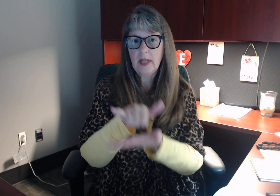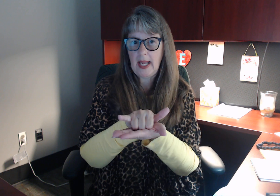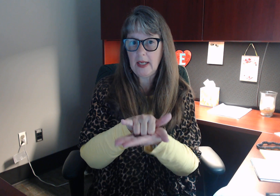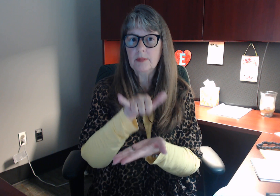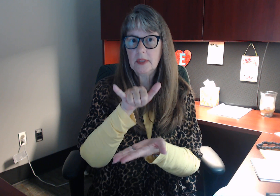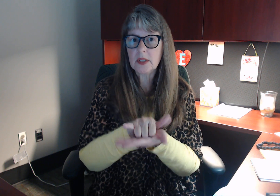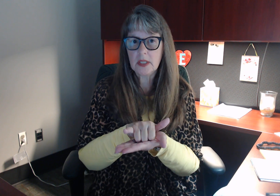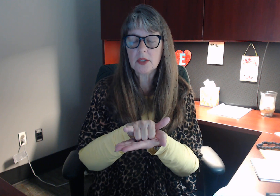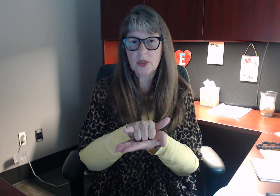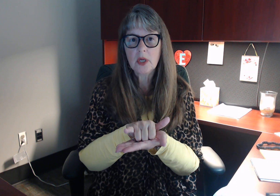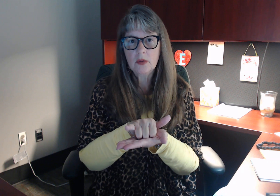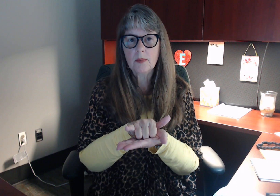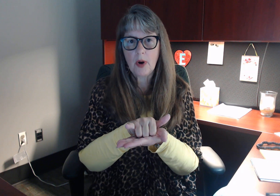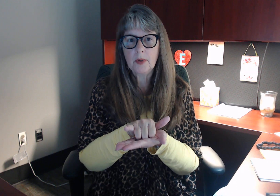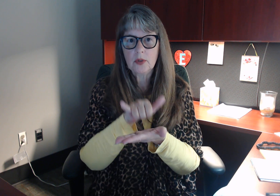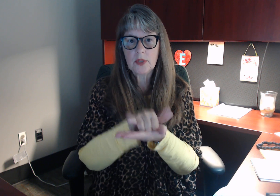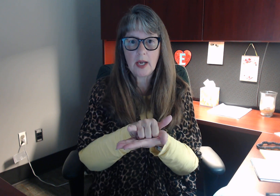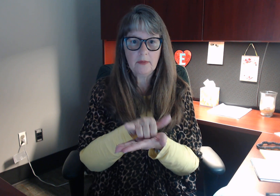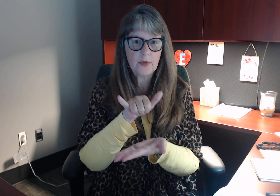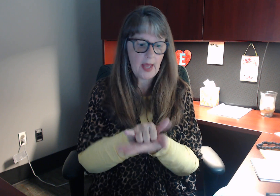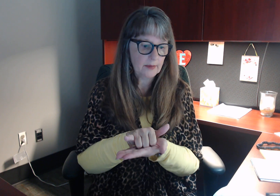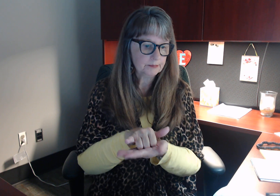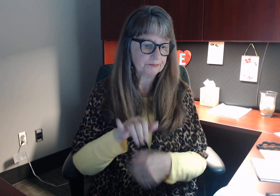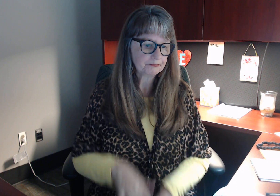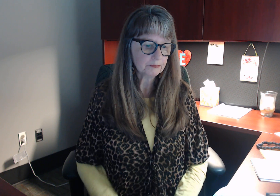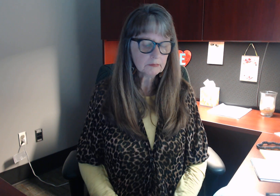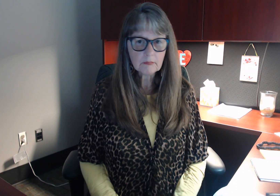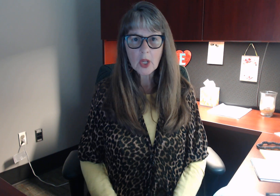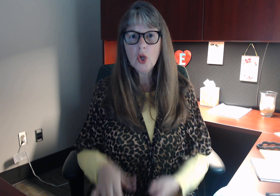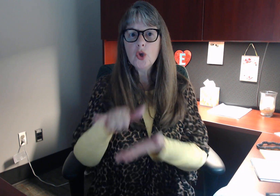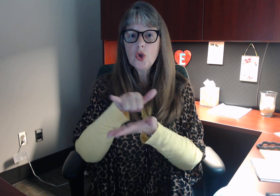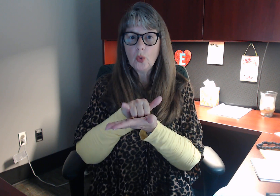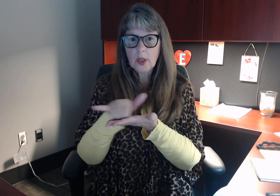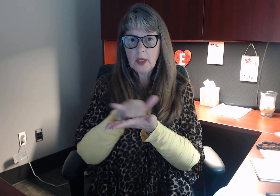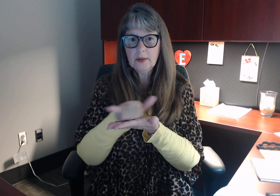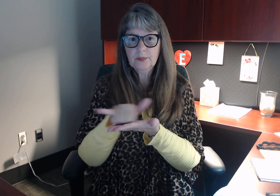hand, but this is the proper sign for that. New York.